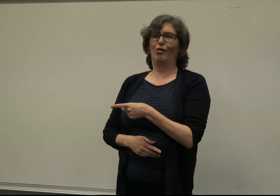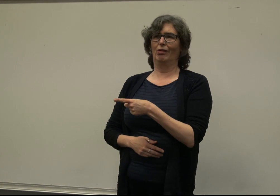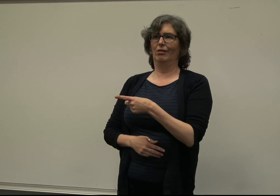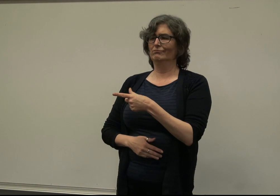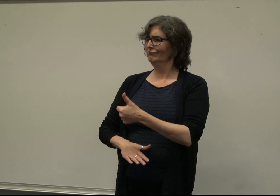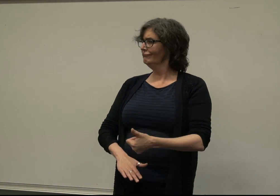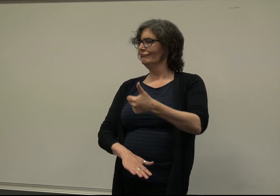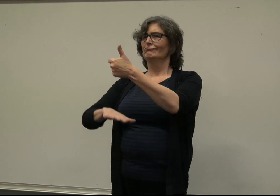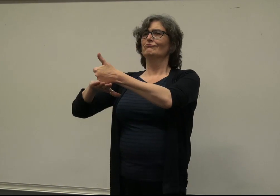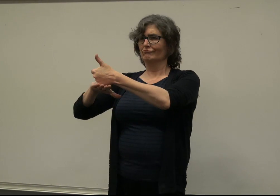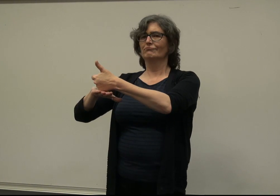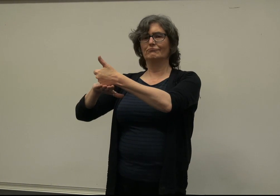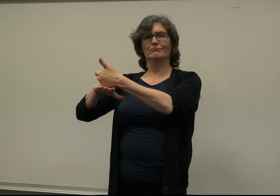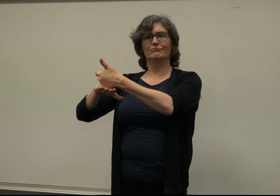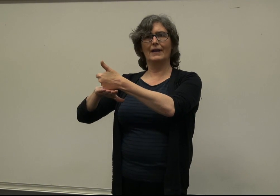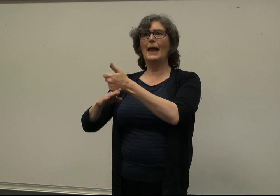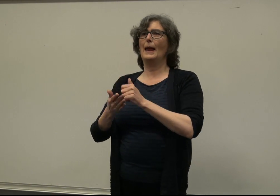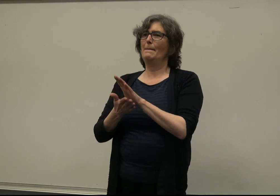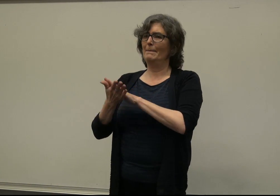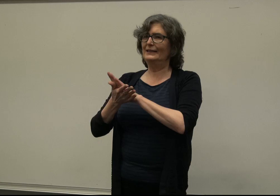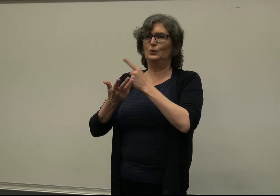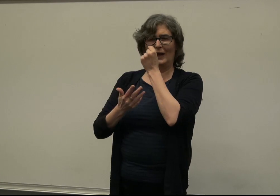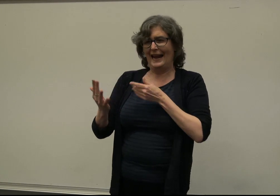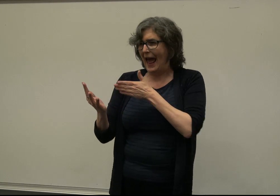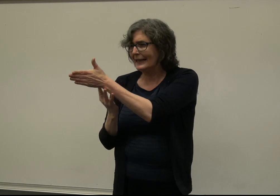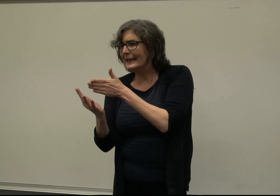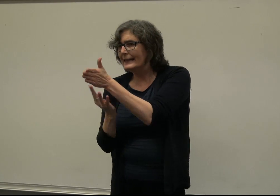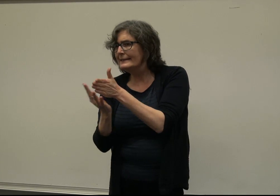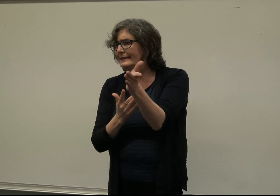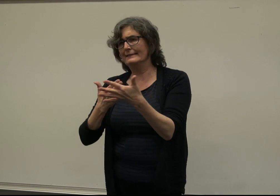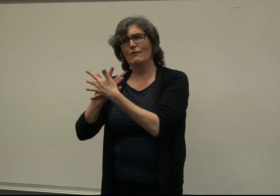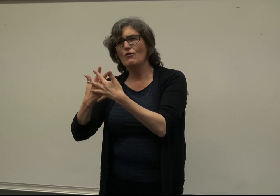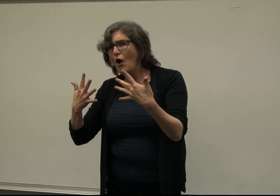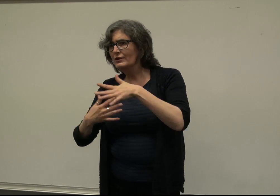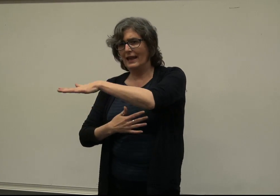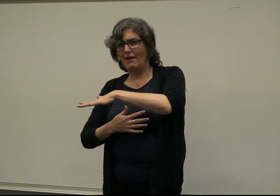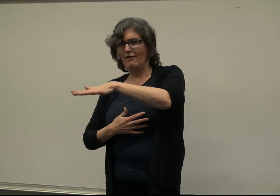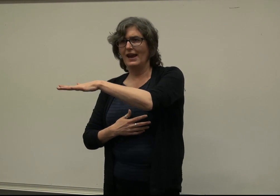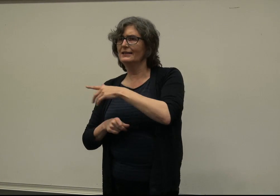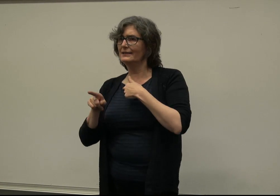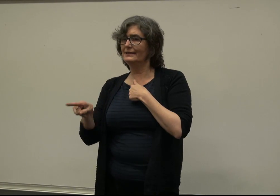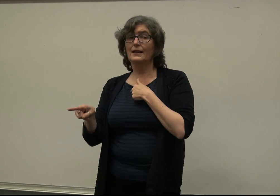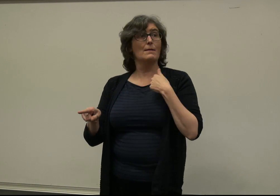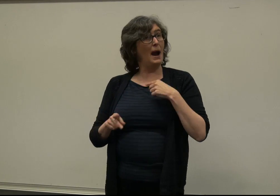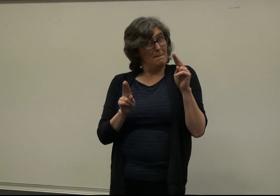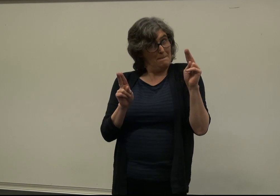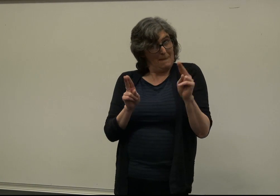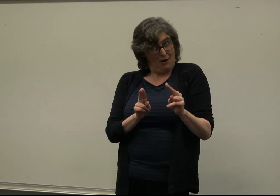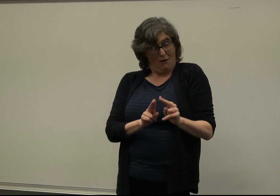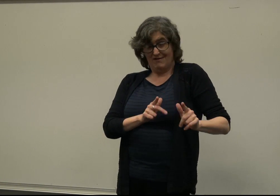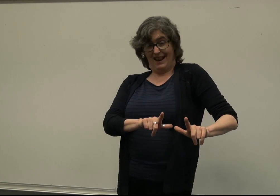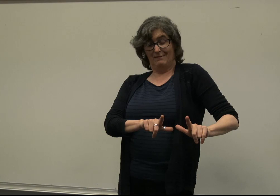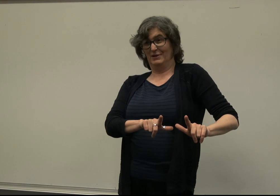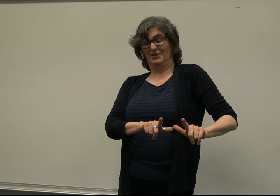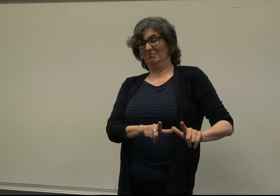prestigious. It opens many doors. But bilingualism with minority languages, for example, that's